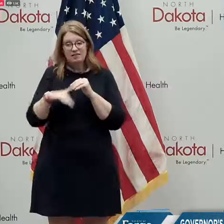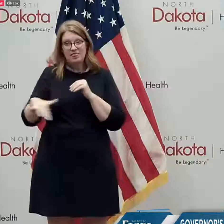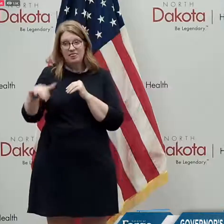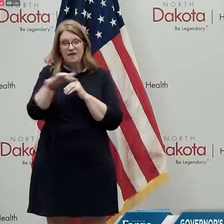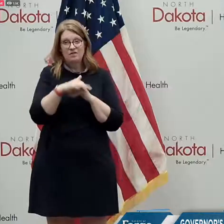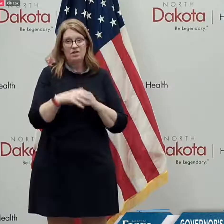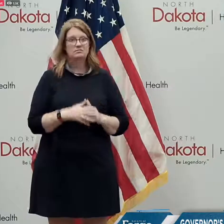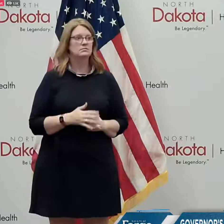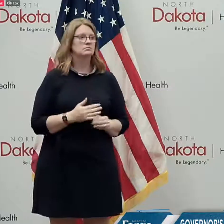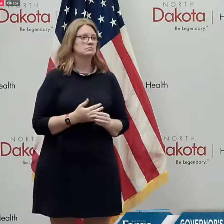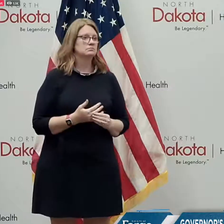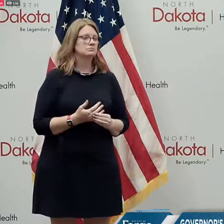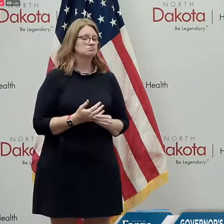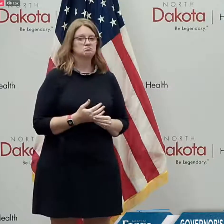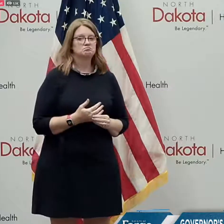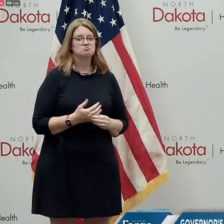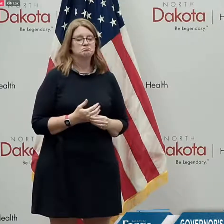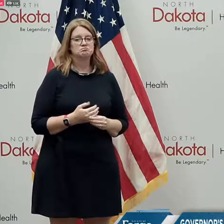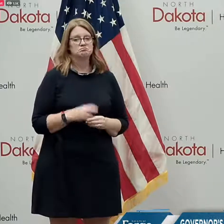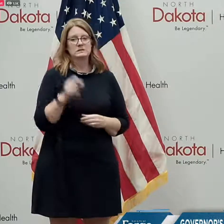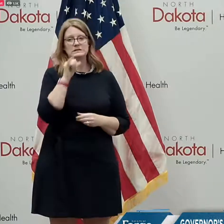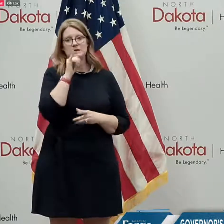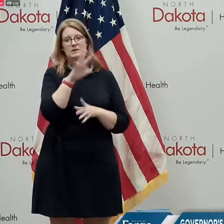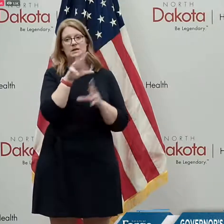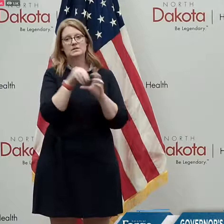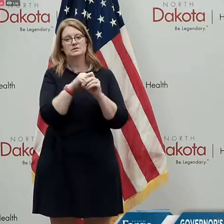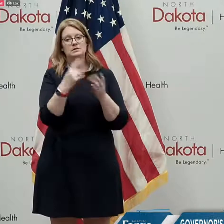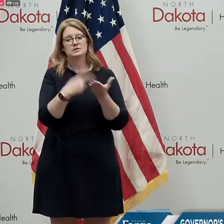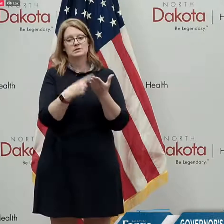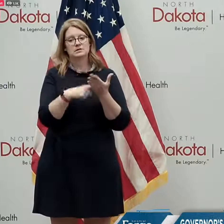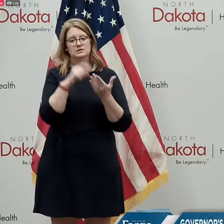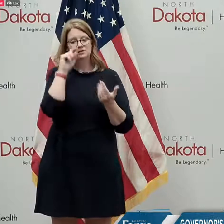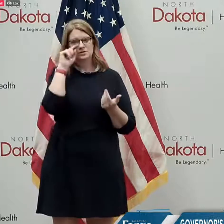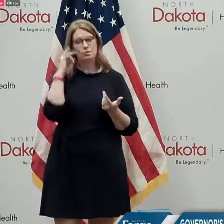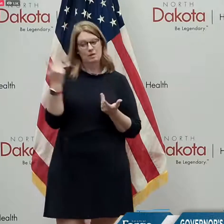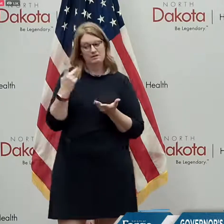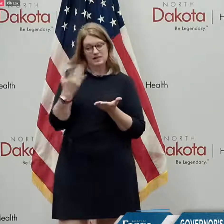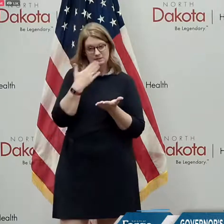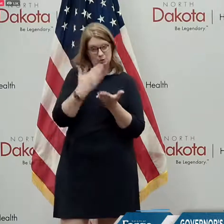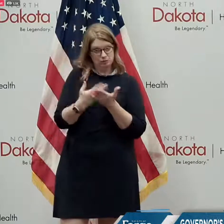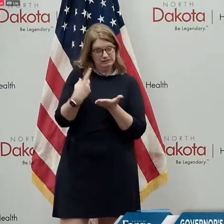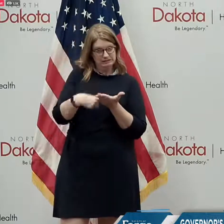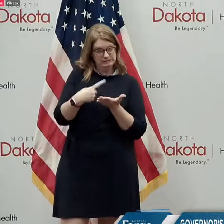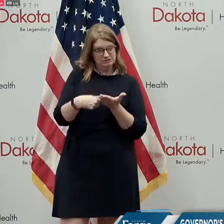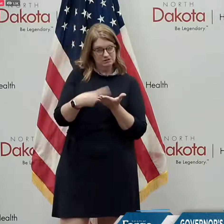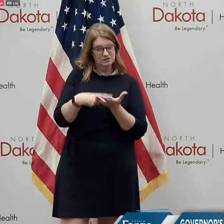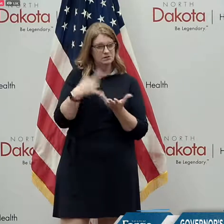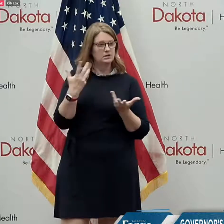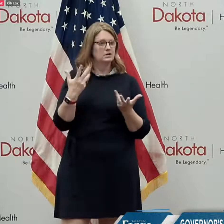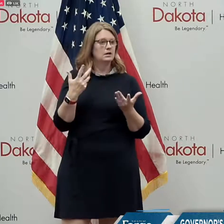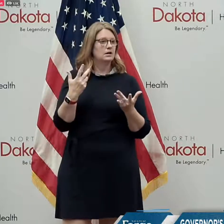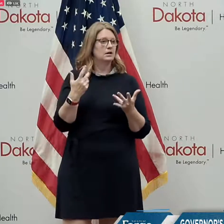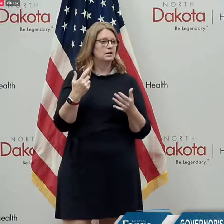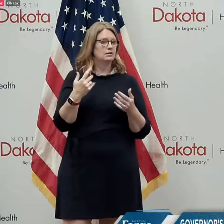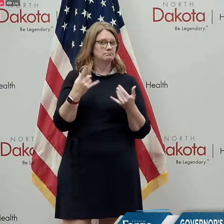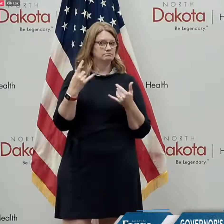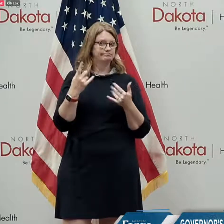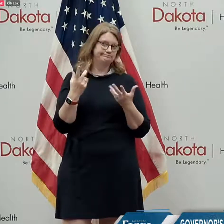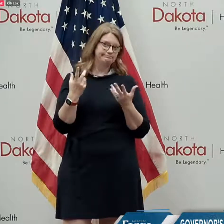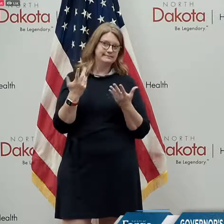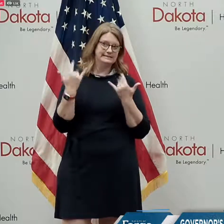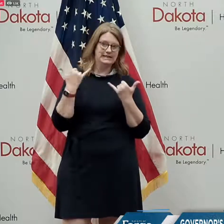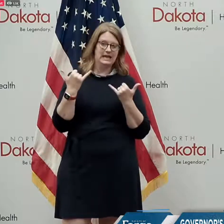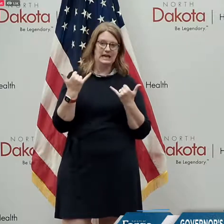hasn't been part of the discussion. We've had some good discussions, including again today, about whether or